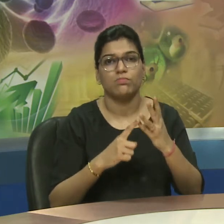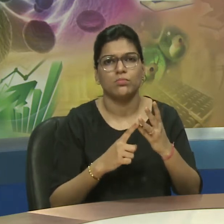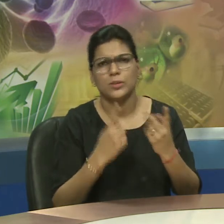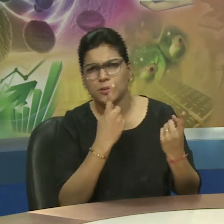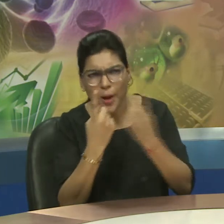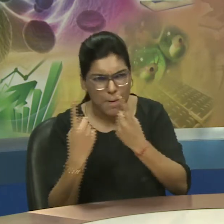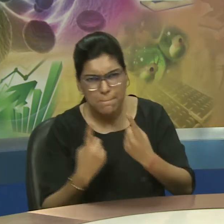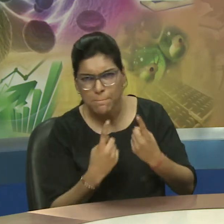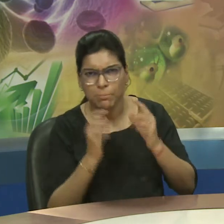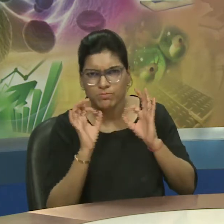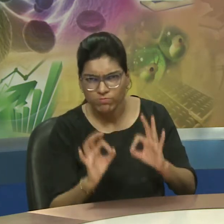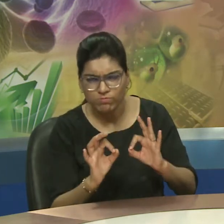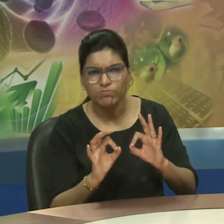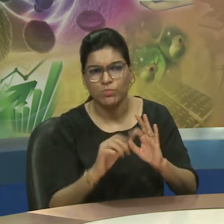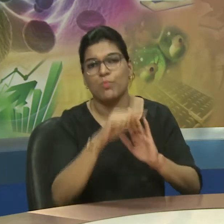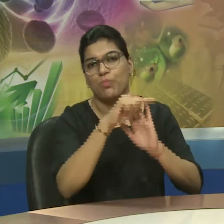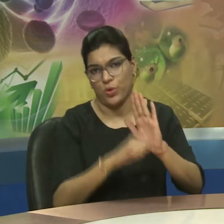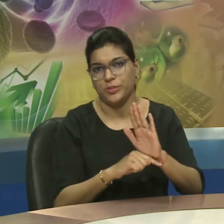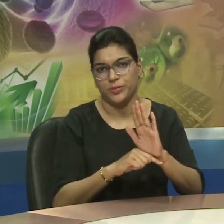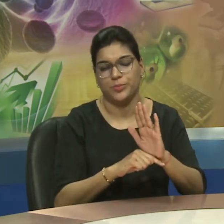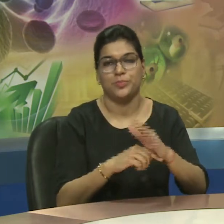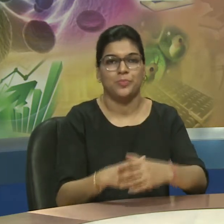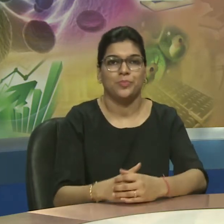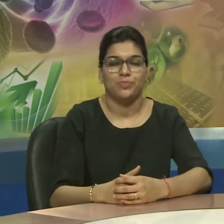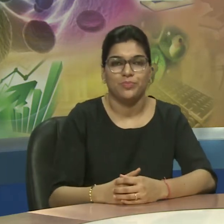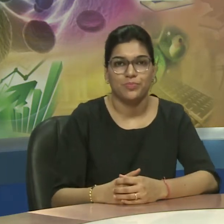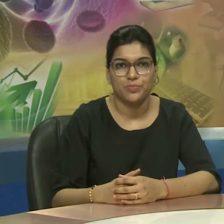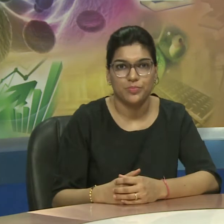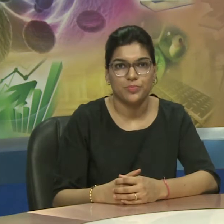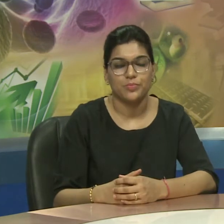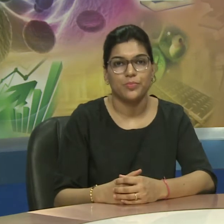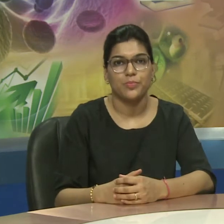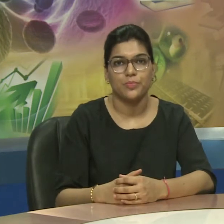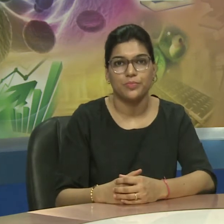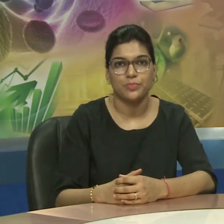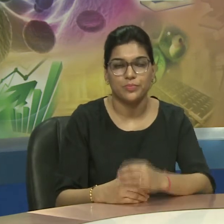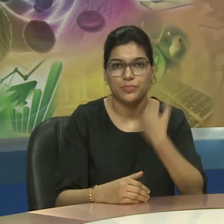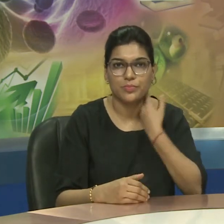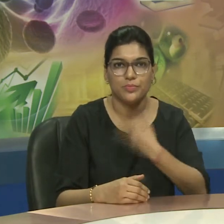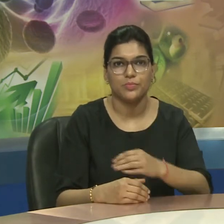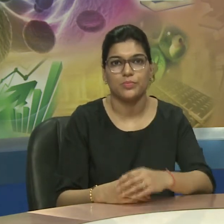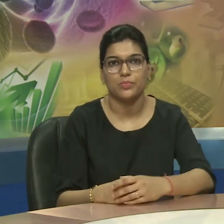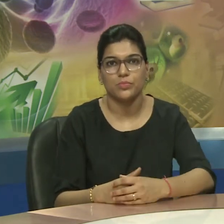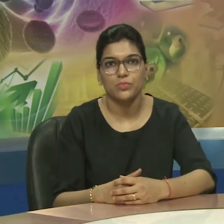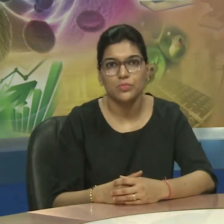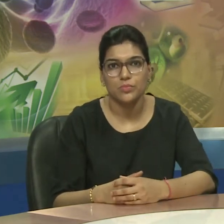Third is mixed policy. And the fourth is floating policy.